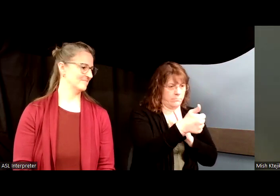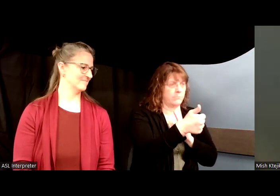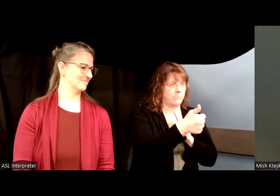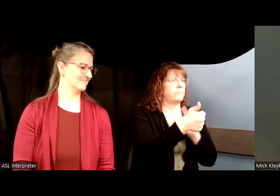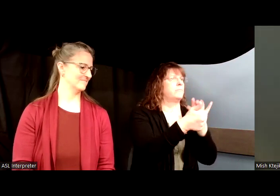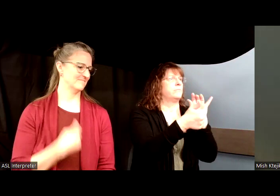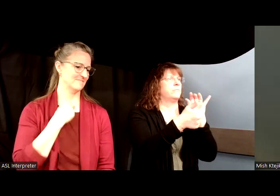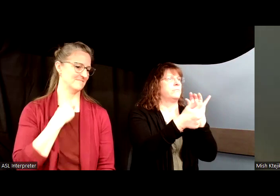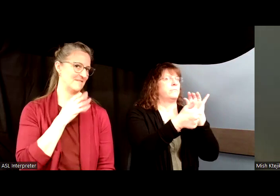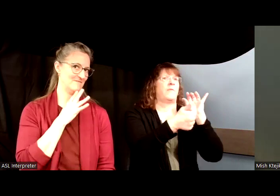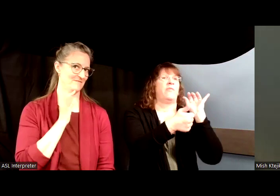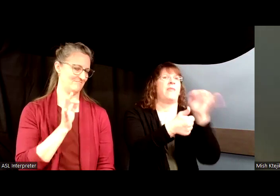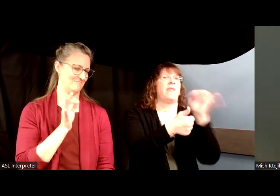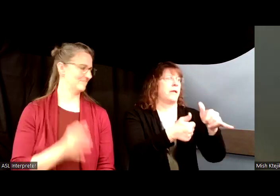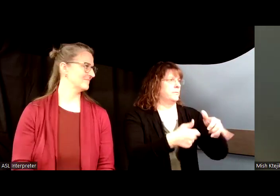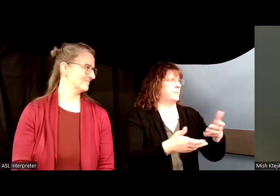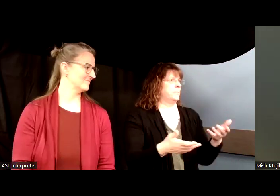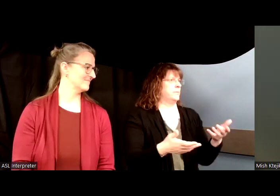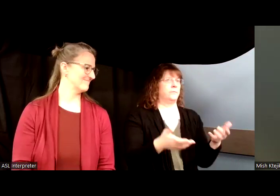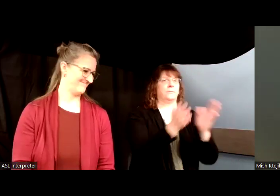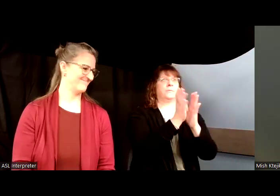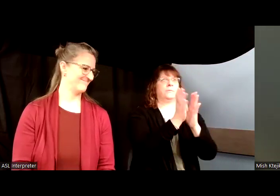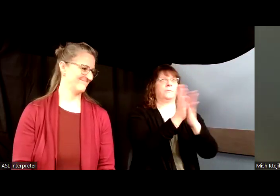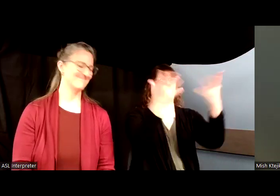consumers without an interpreter.